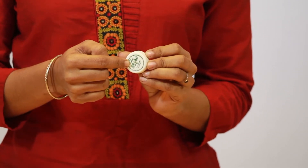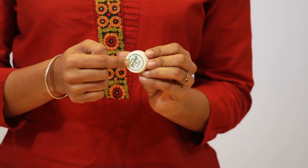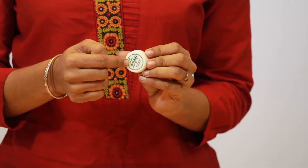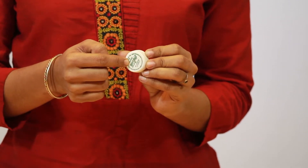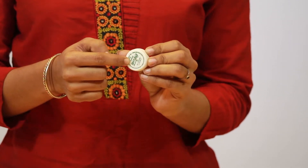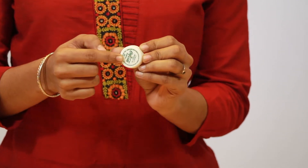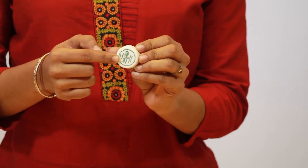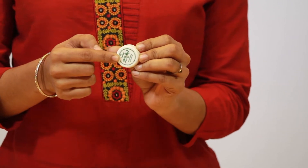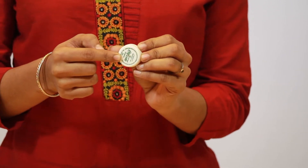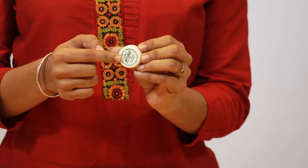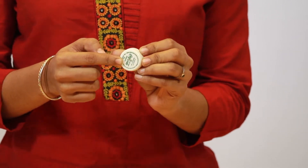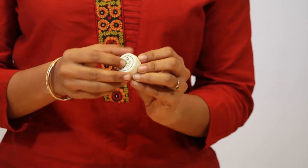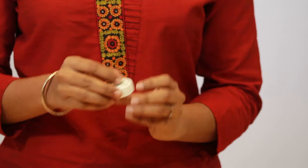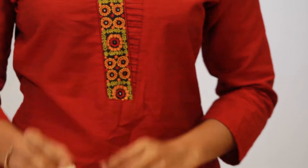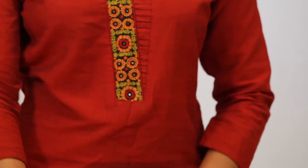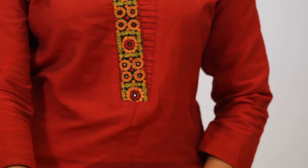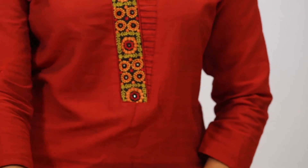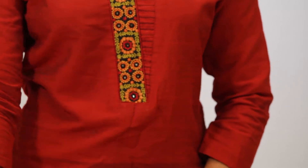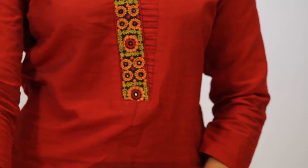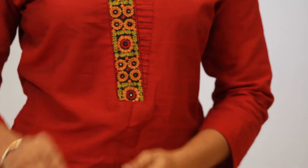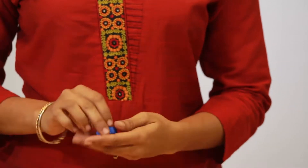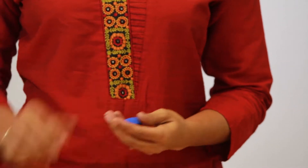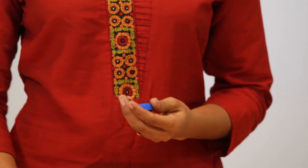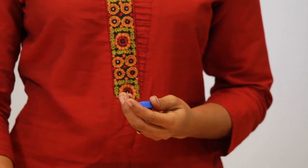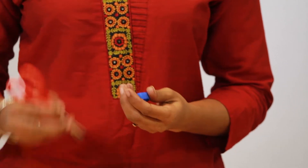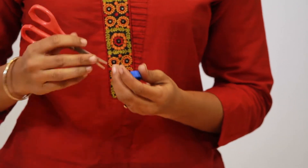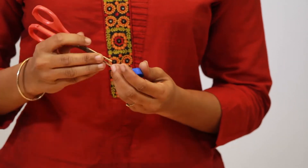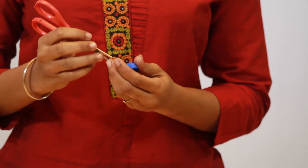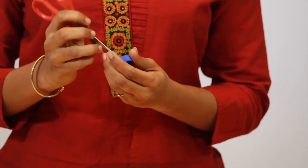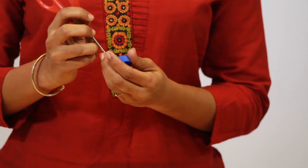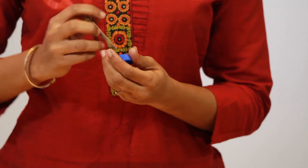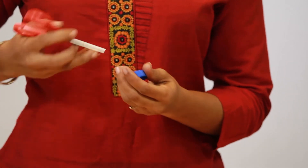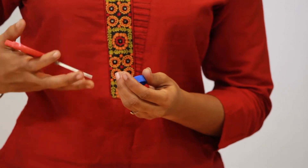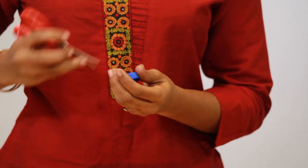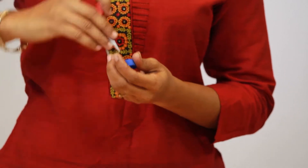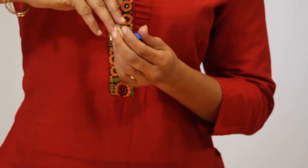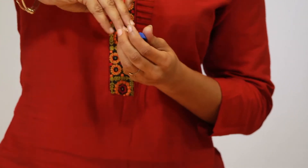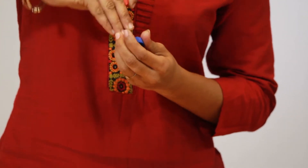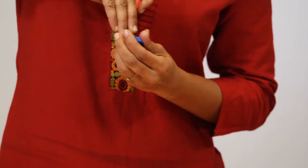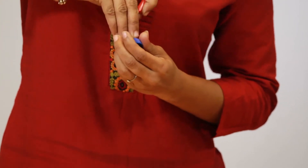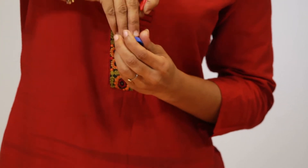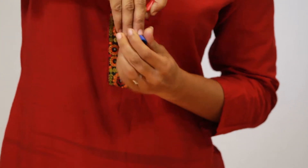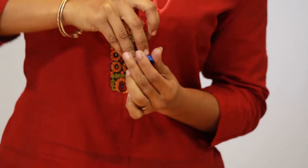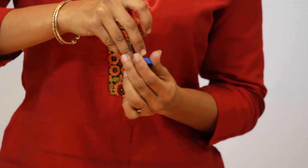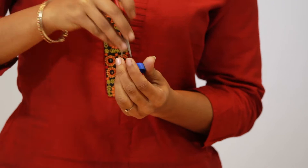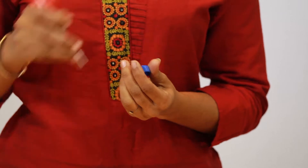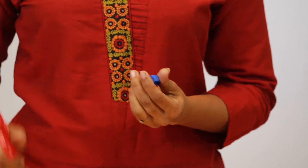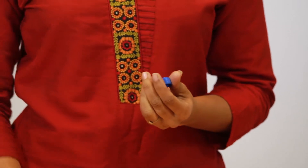now making a hole in the other cap as well